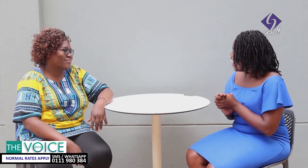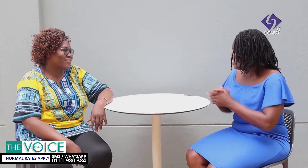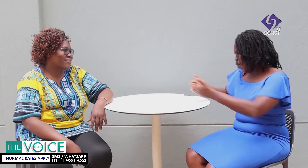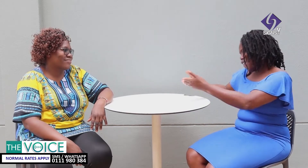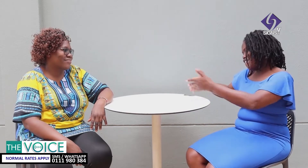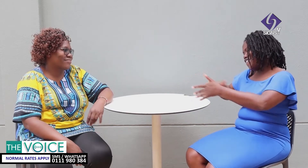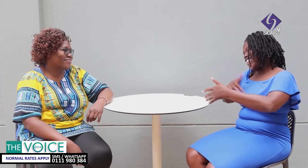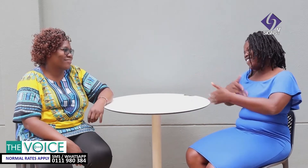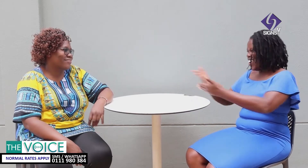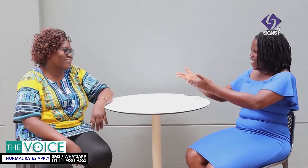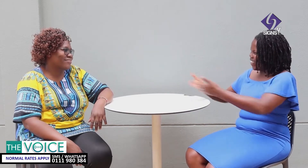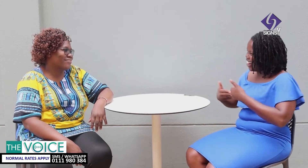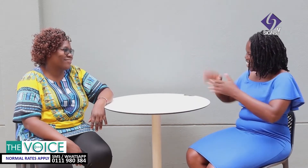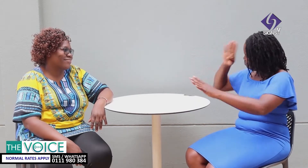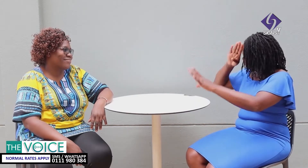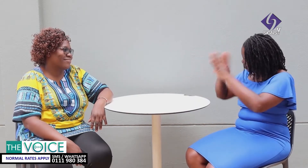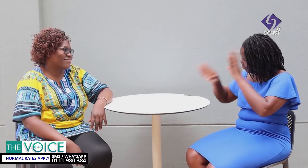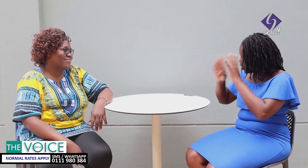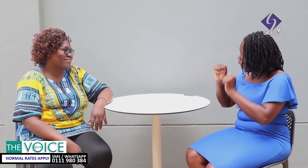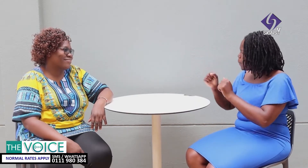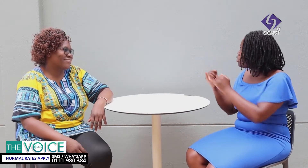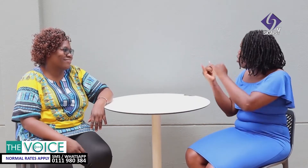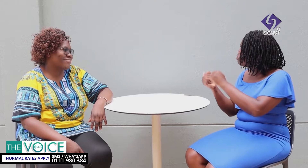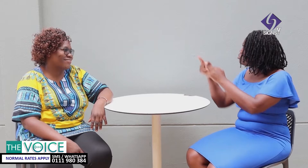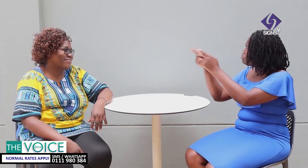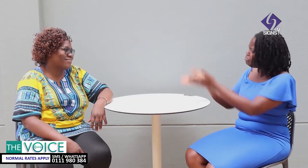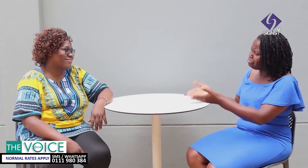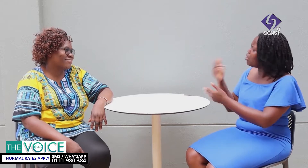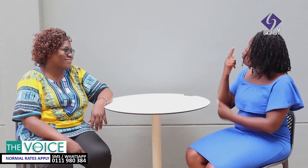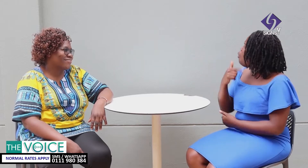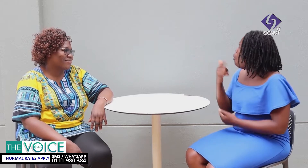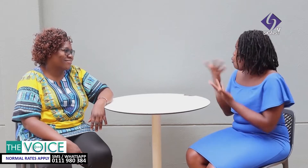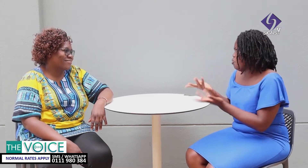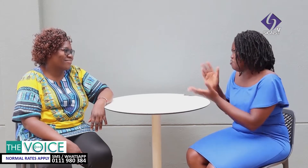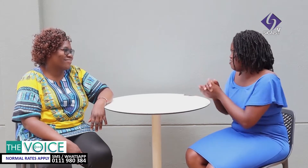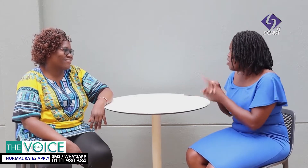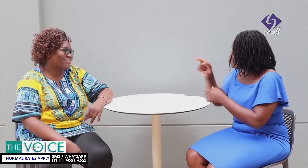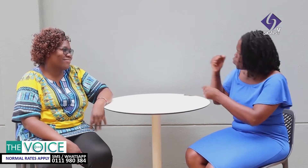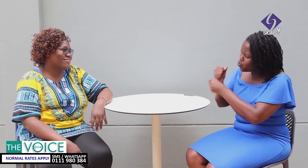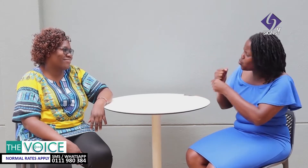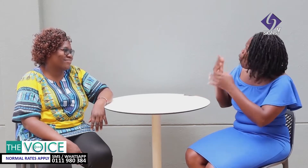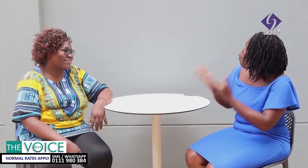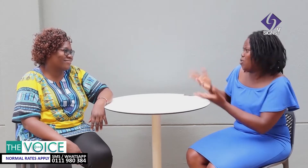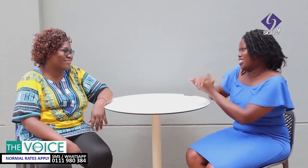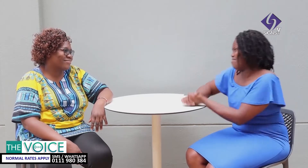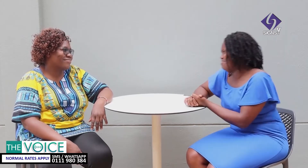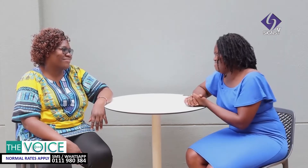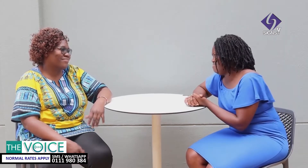Feel very welcome. Hello. Is it possible that you introduce yourself and the job that you do? Thank you